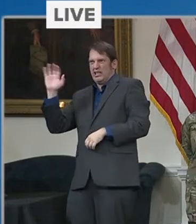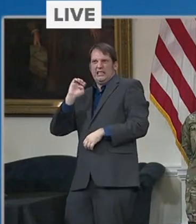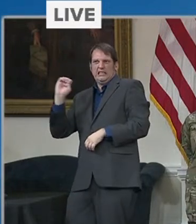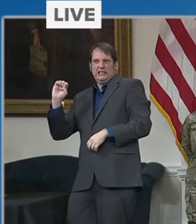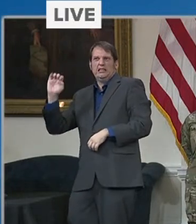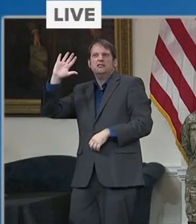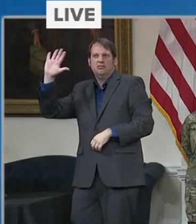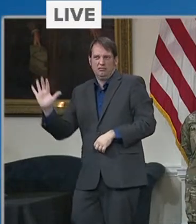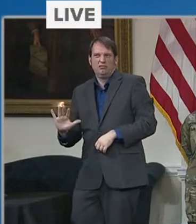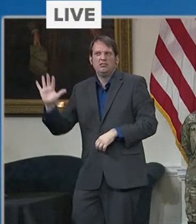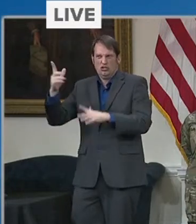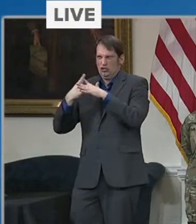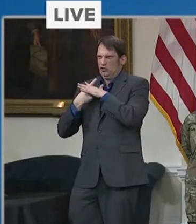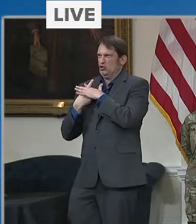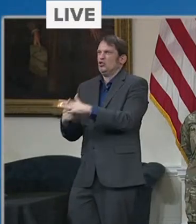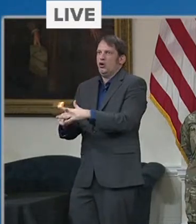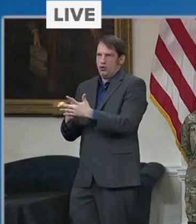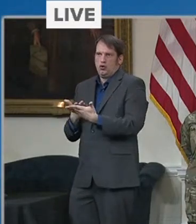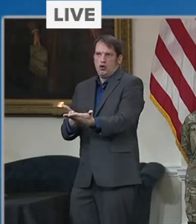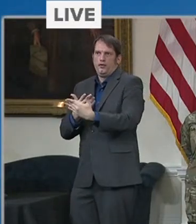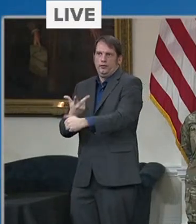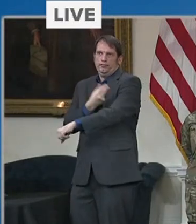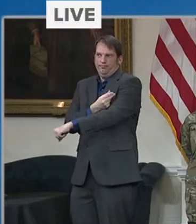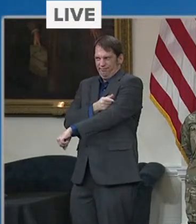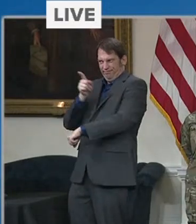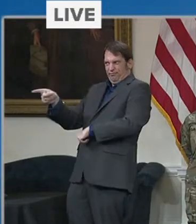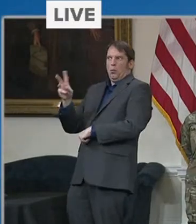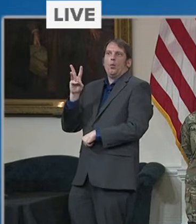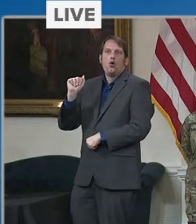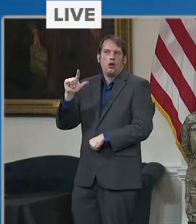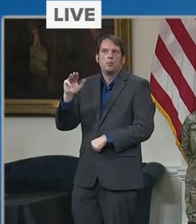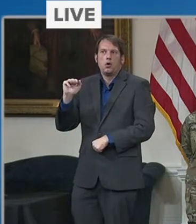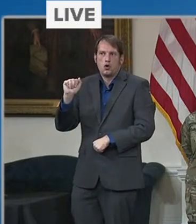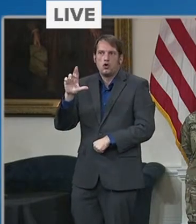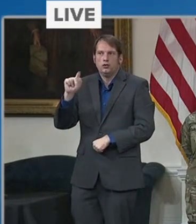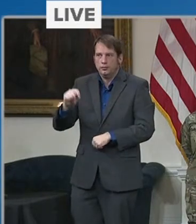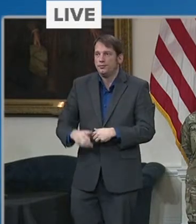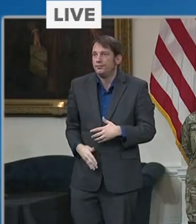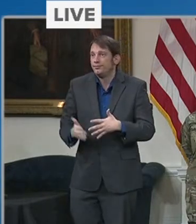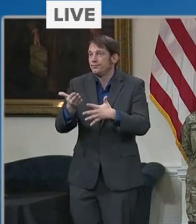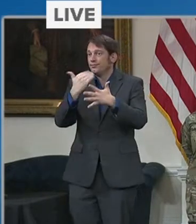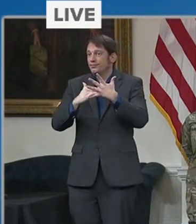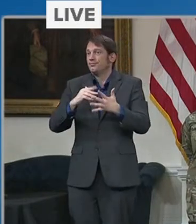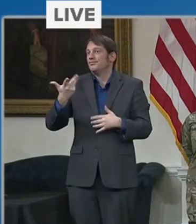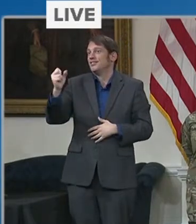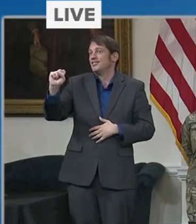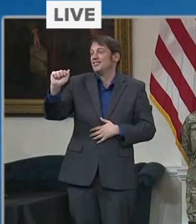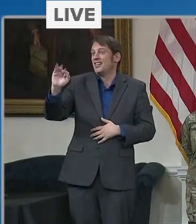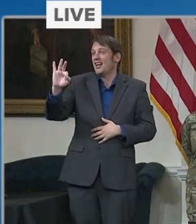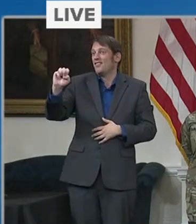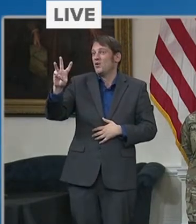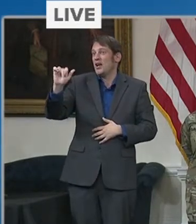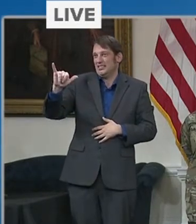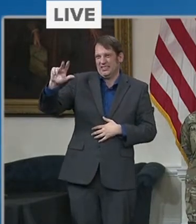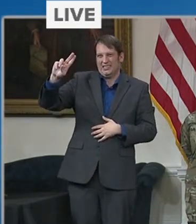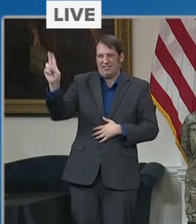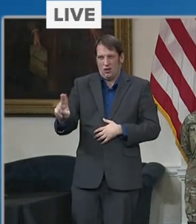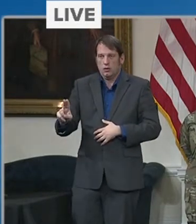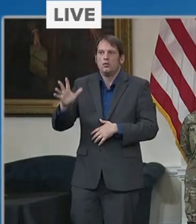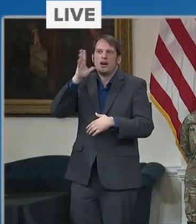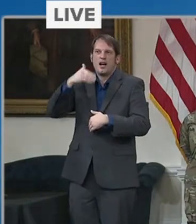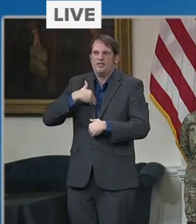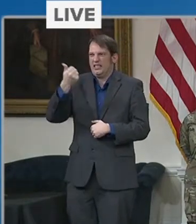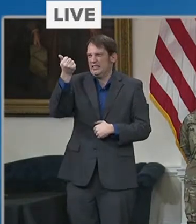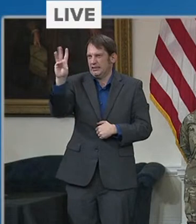offering vaccinations. In addition, 16 Safeway and Rite Aid locations will begin to